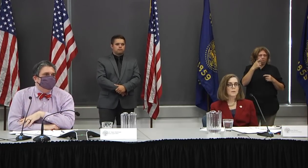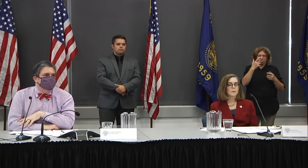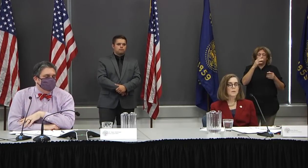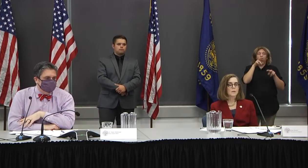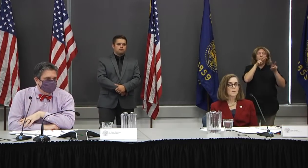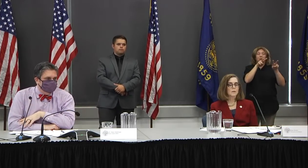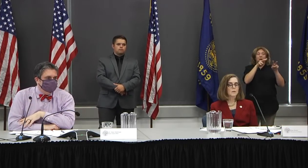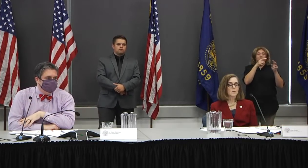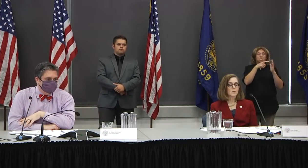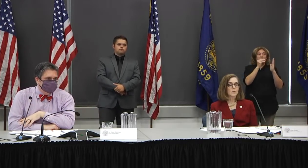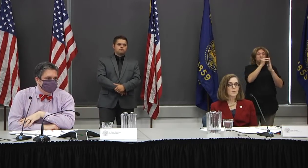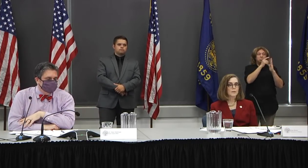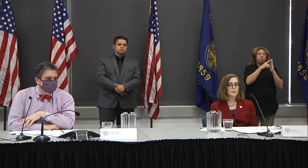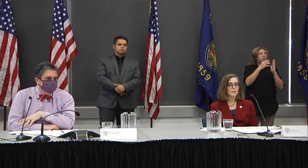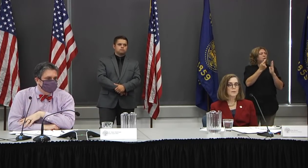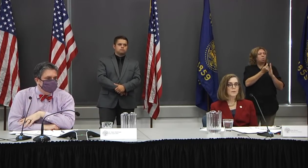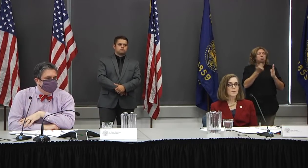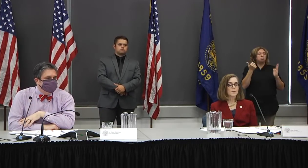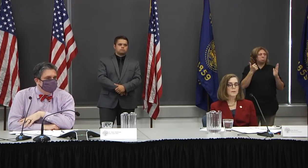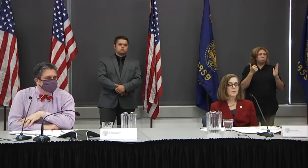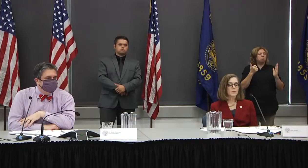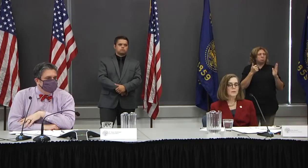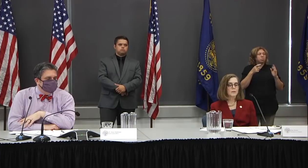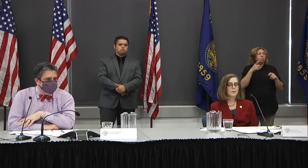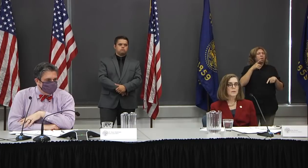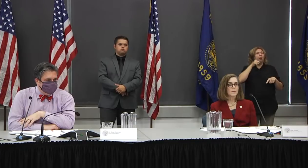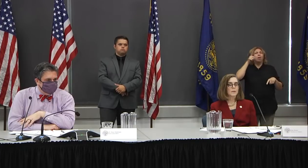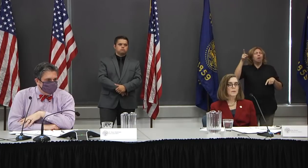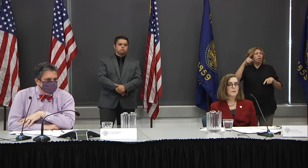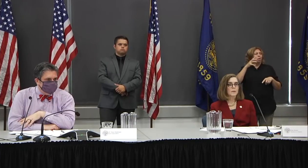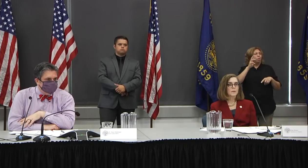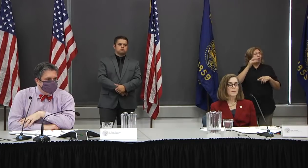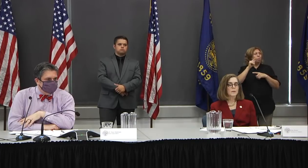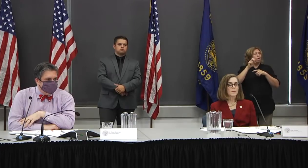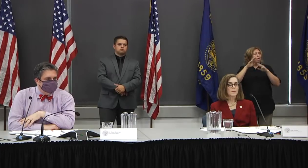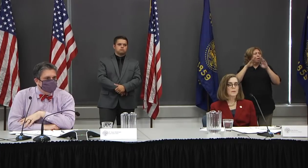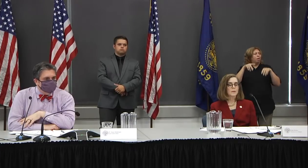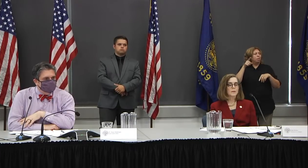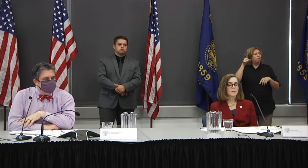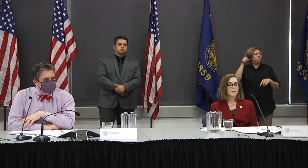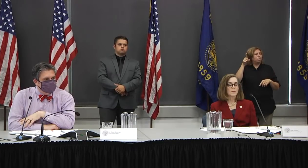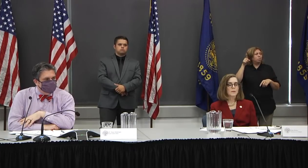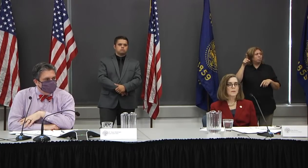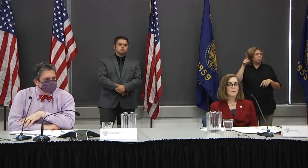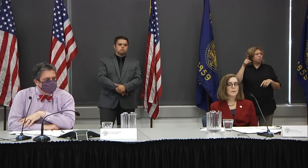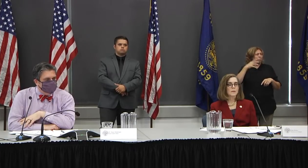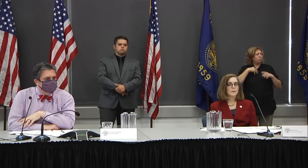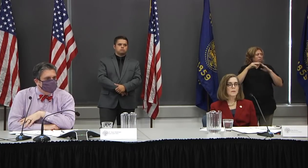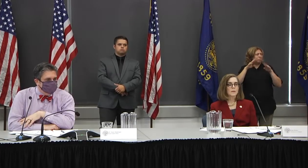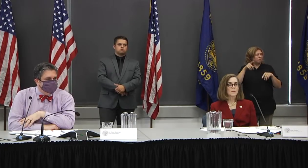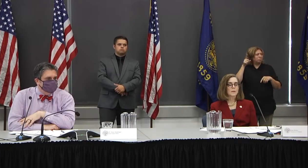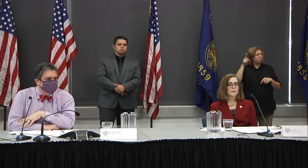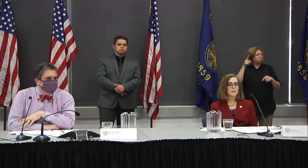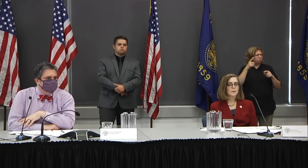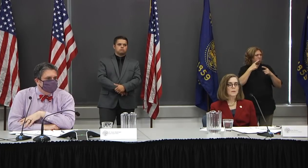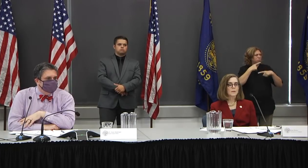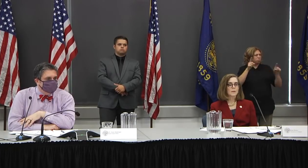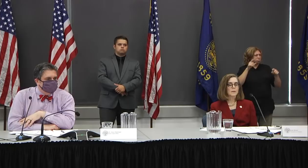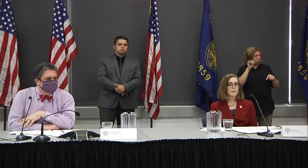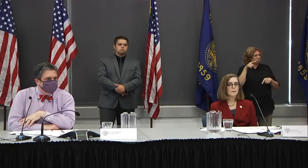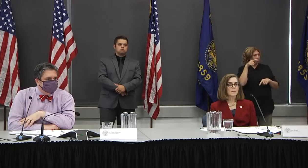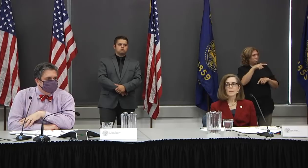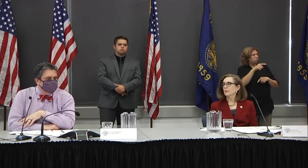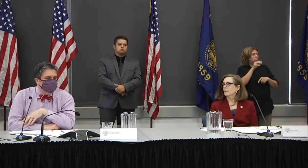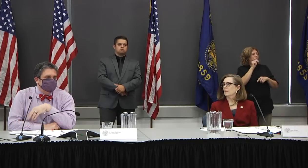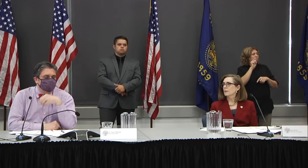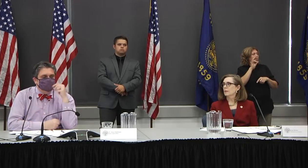it was earlier this week, that they still had Marion County and Salem in basically their watch list. Was there